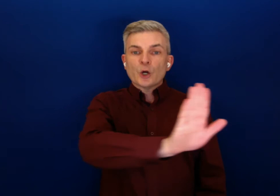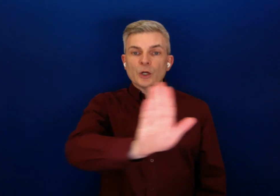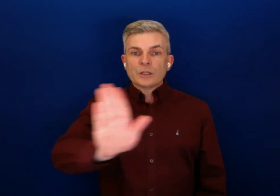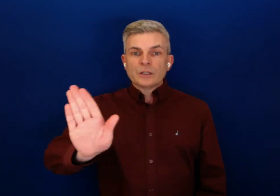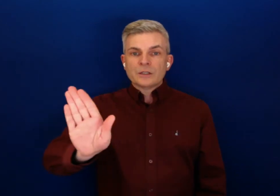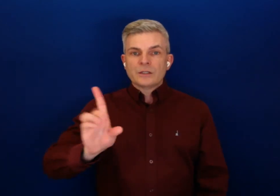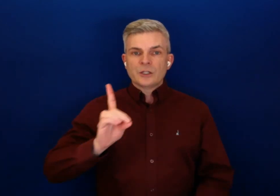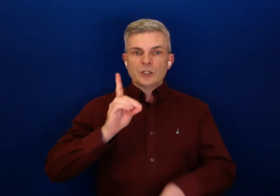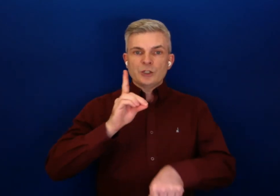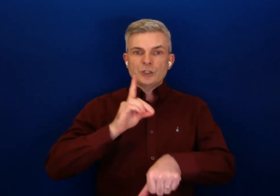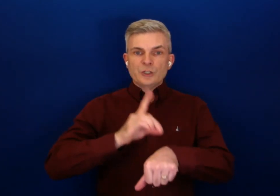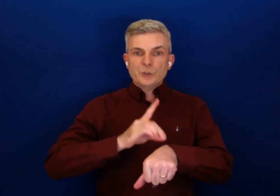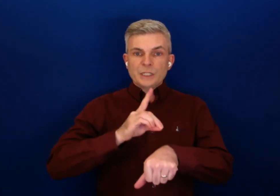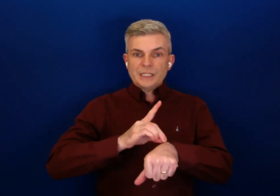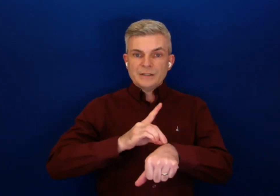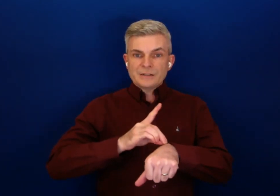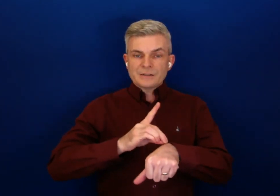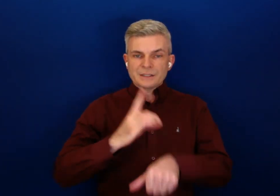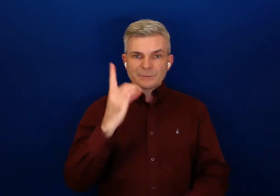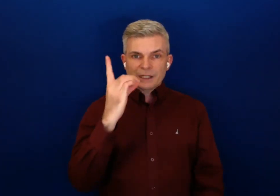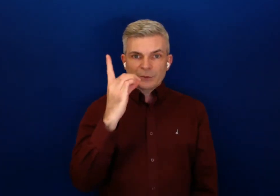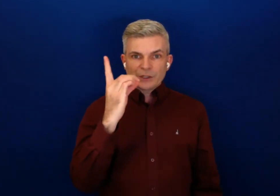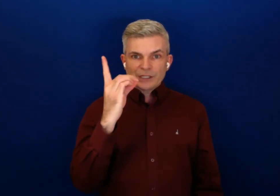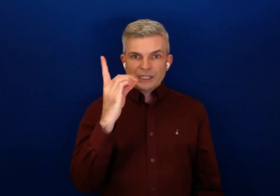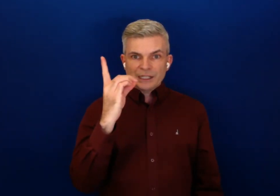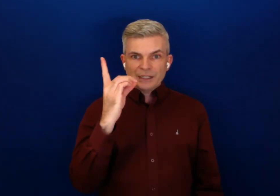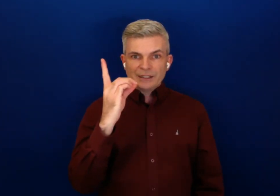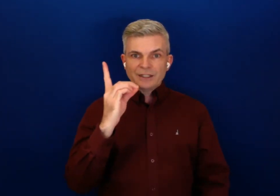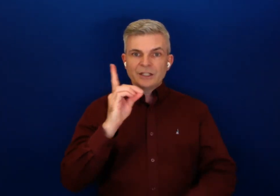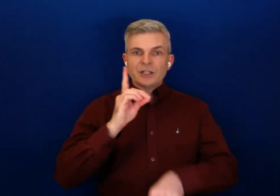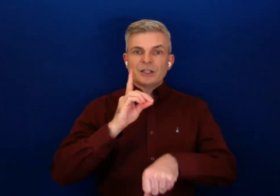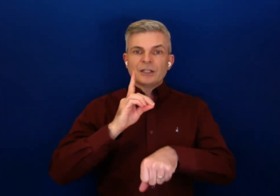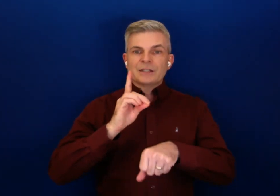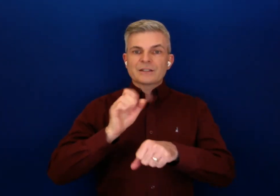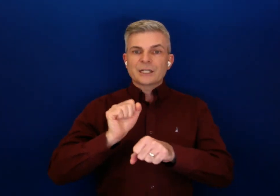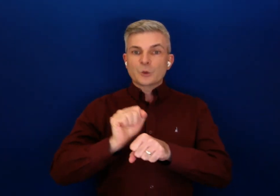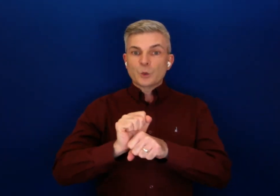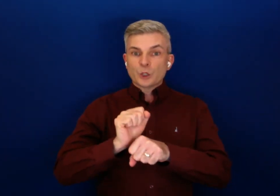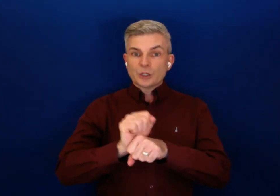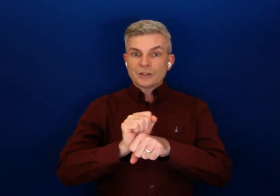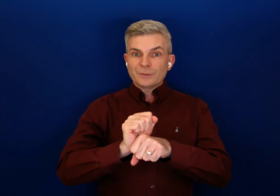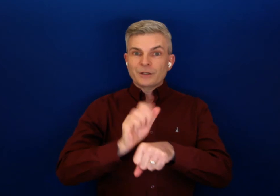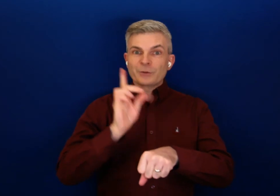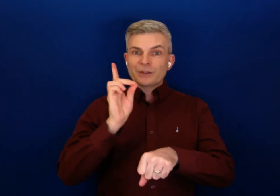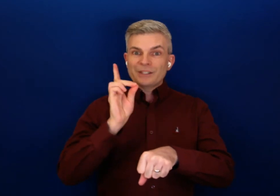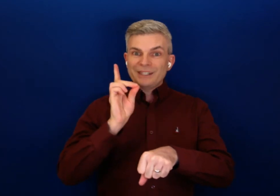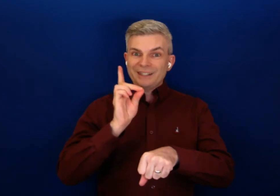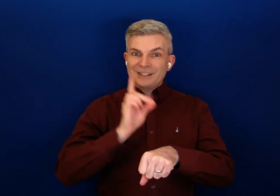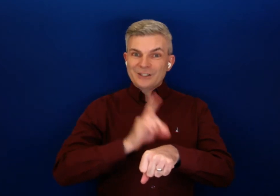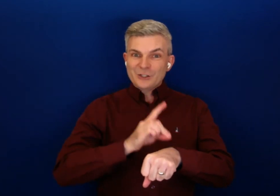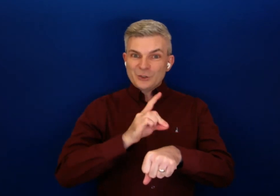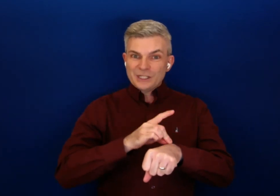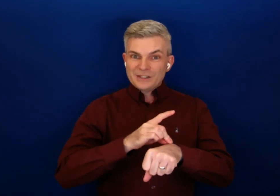Their duties, it's made with a D. It's like work, but with a D.